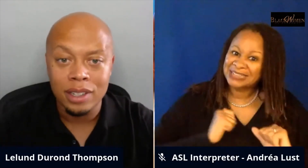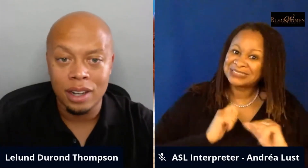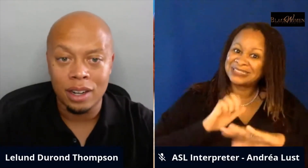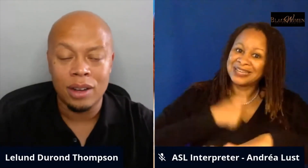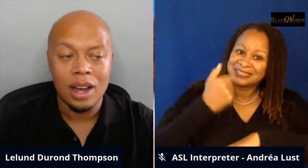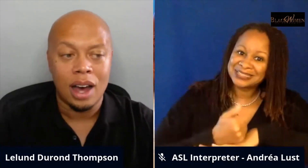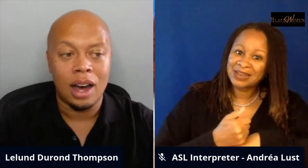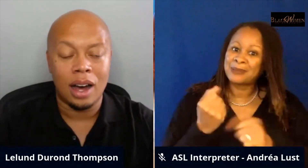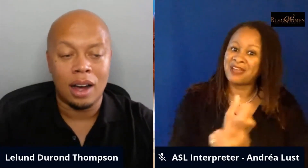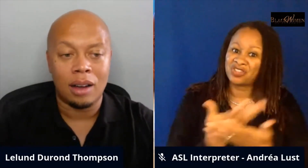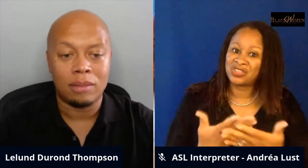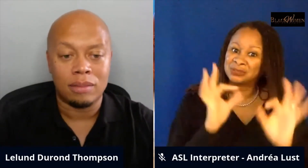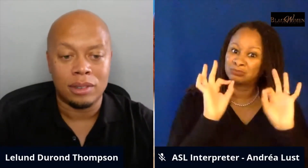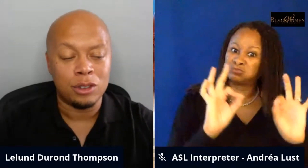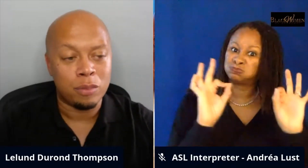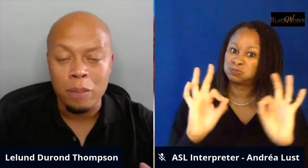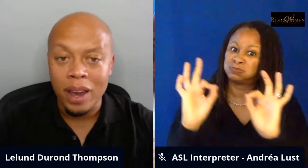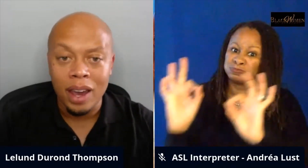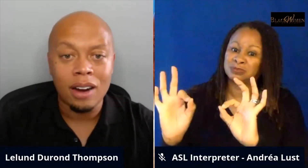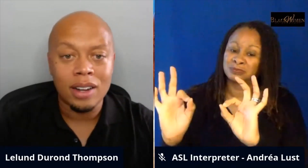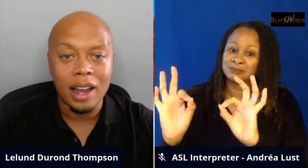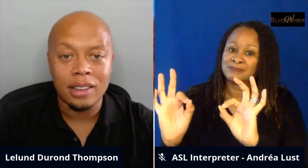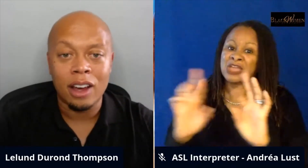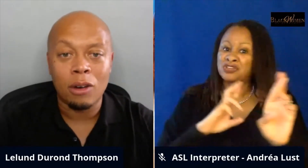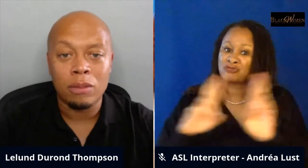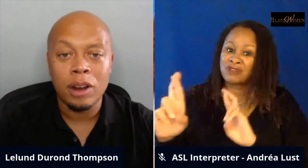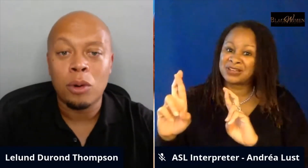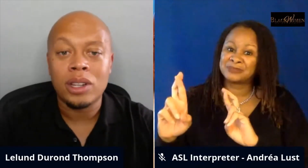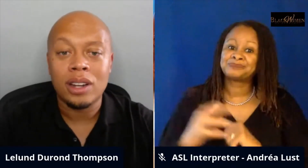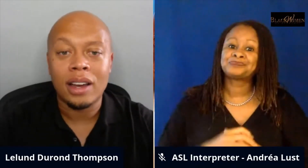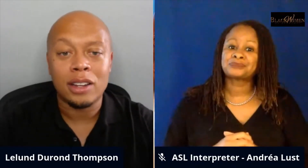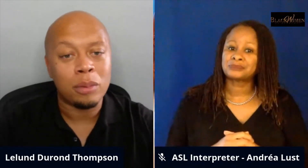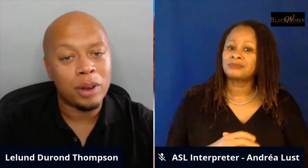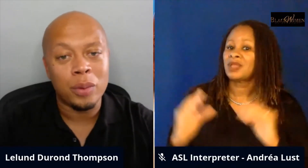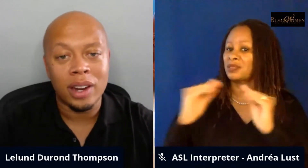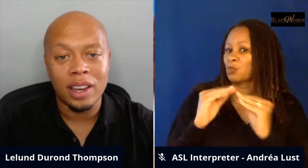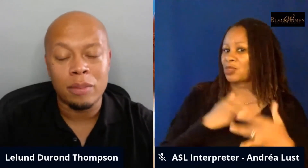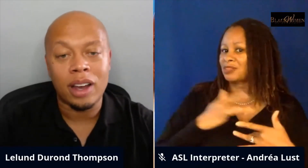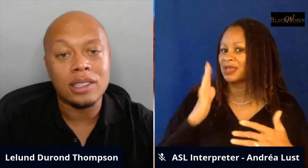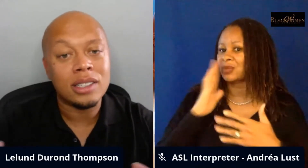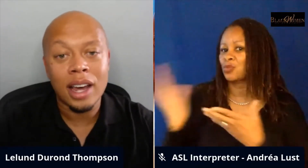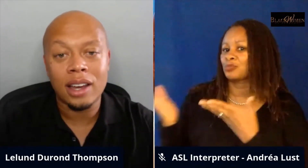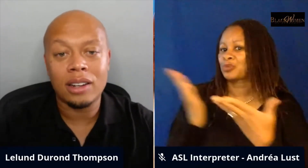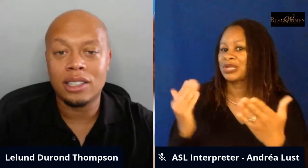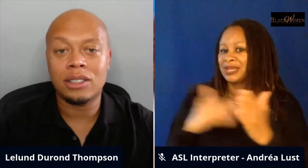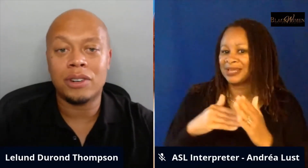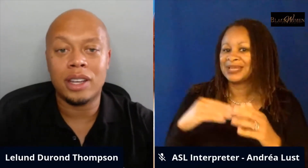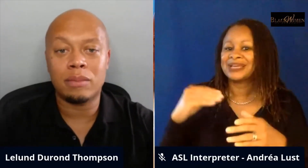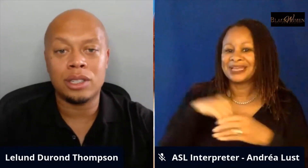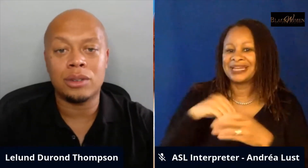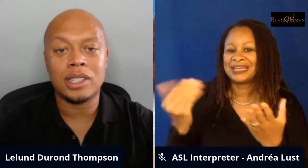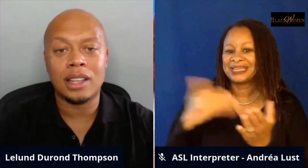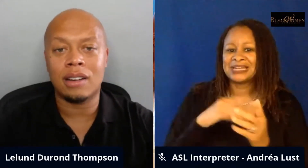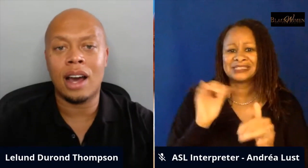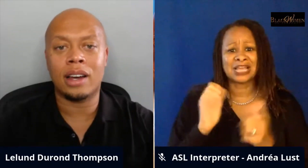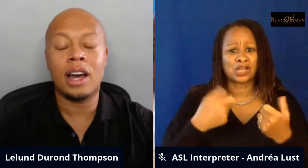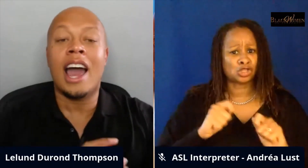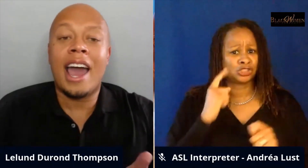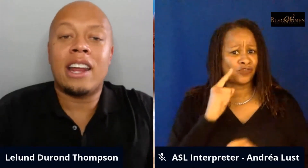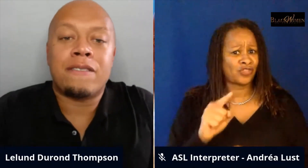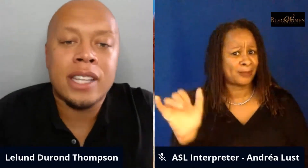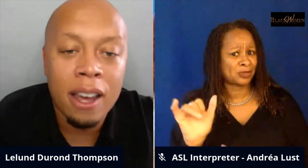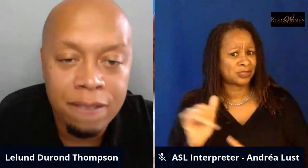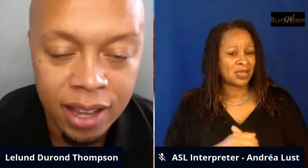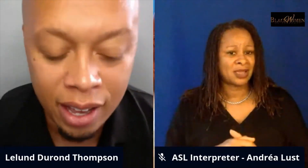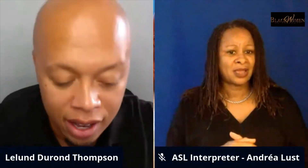setup, you've prepared, like they're more than likely to bring you in again, because it's like an audition for them too. It's like they're not gonna,